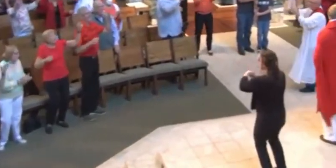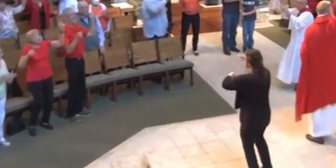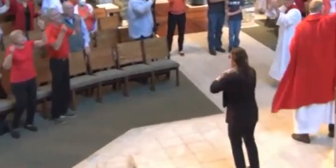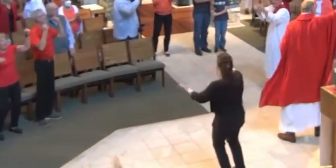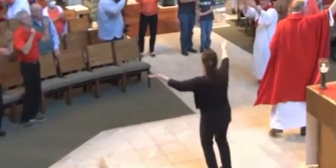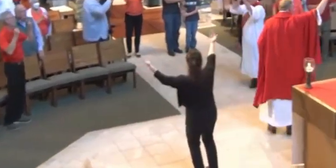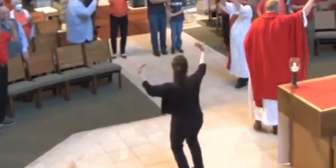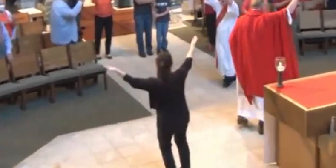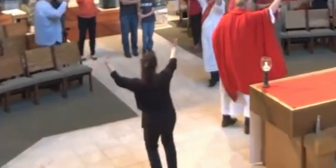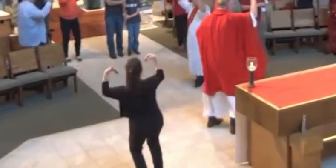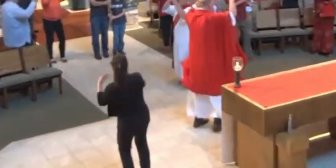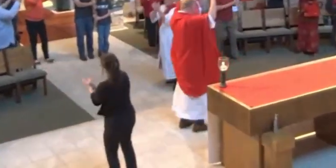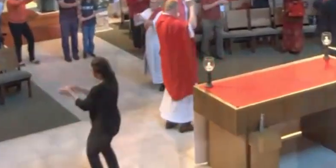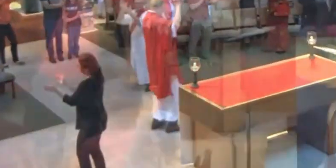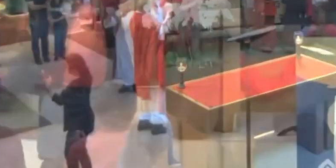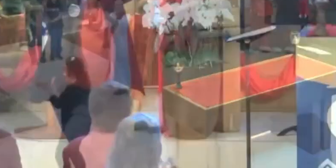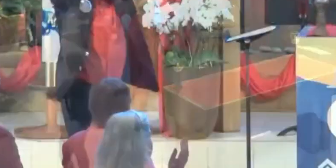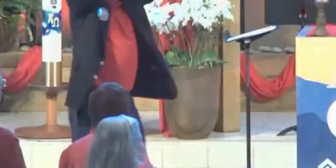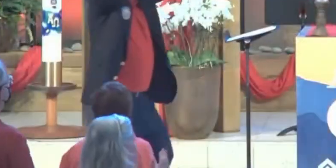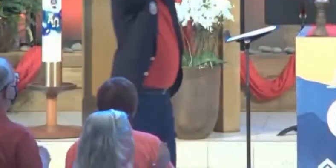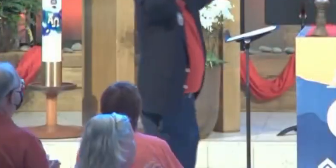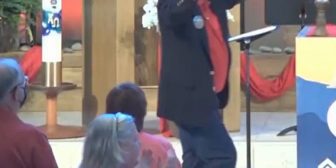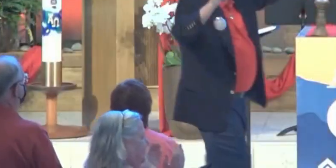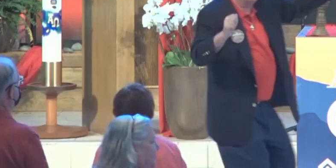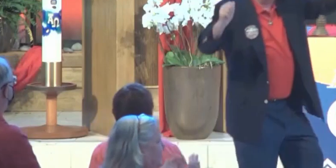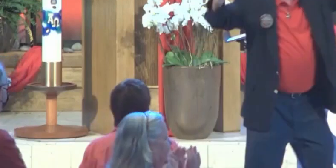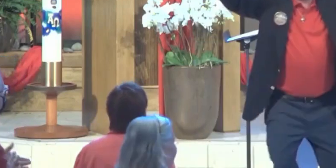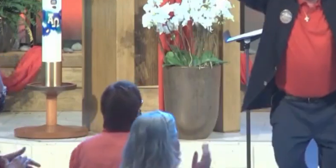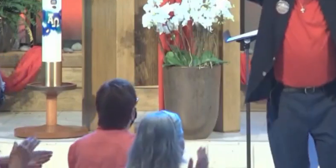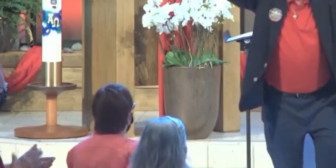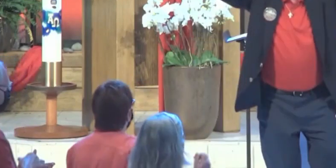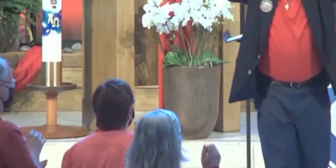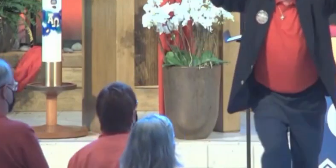church. Look at the priest. He's breaking it down on the altar. Oh, yeah.